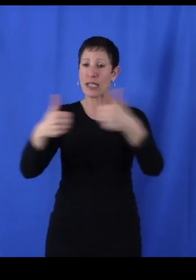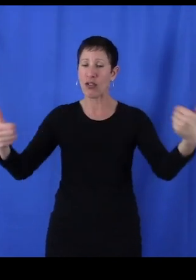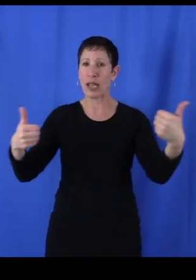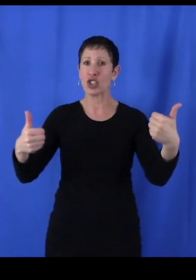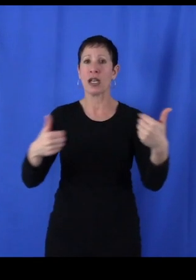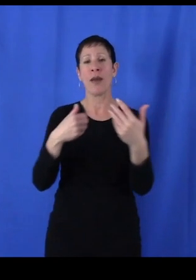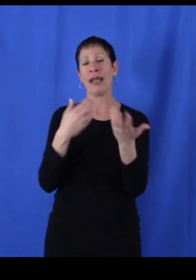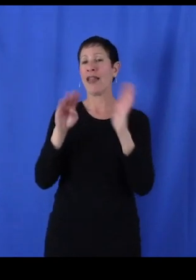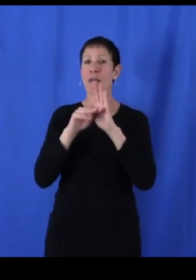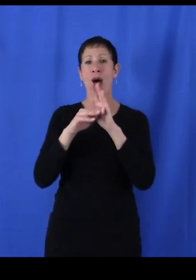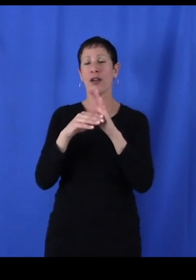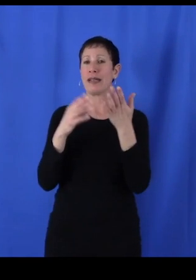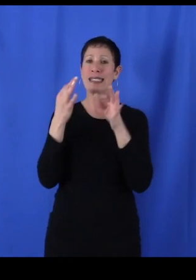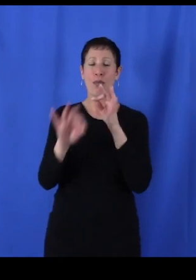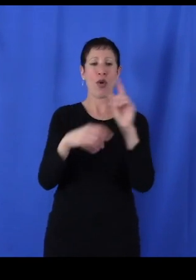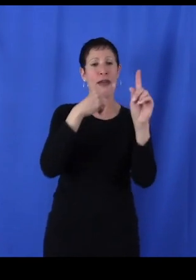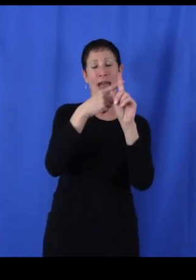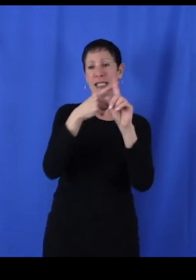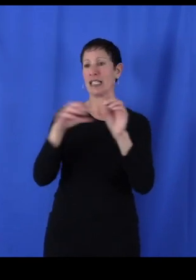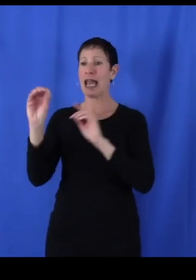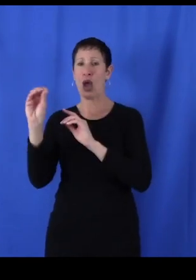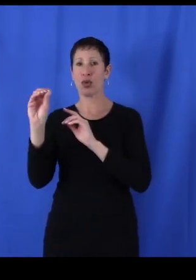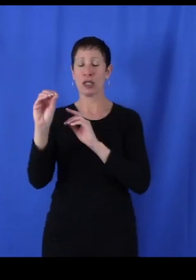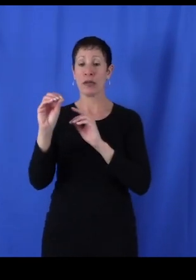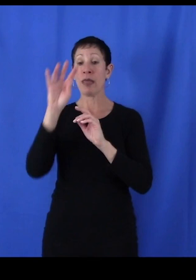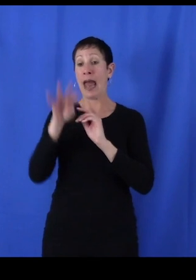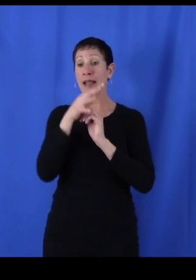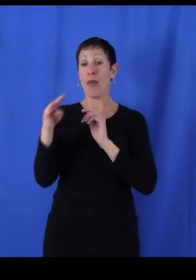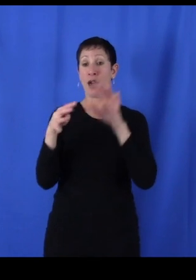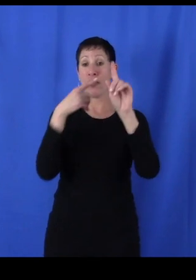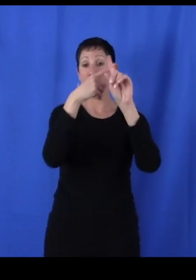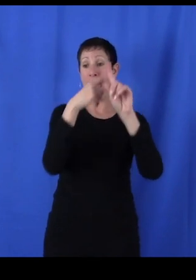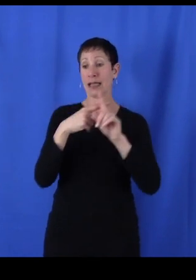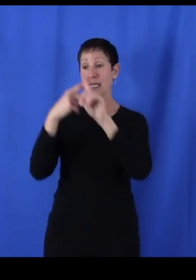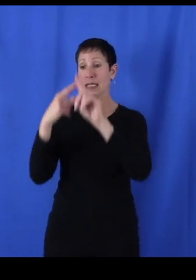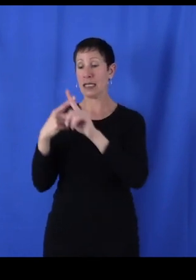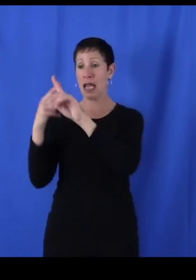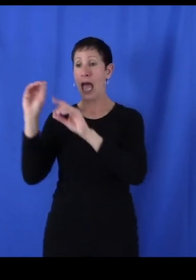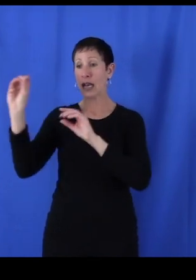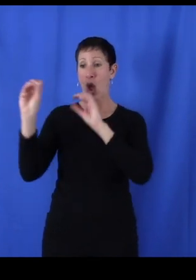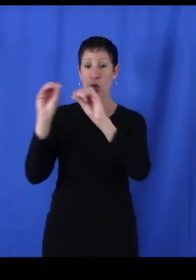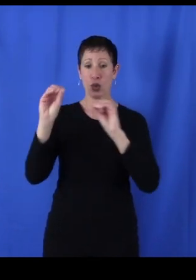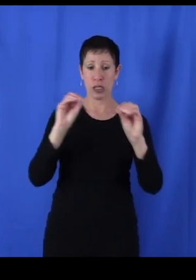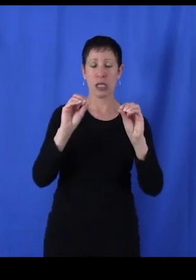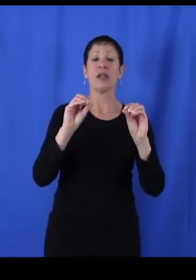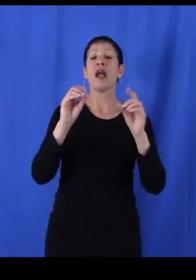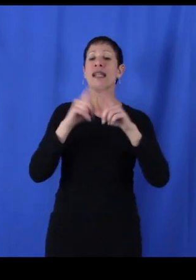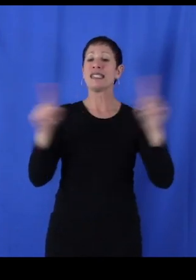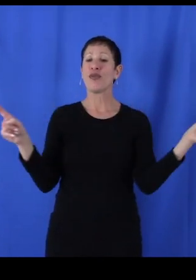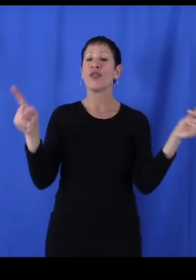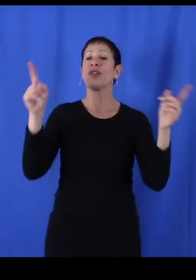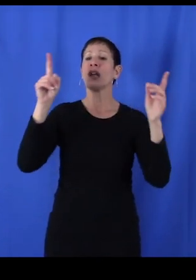model's basically simple. There are X's and O's, right? And in this model, X's and O's differ according to what he calls